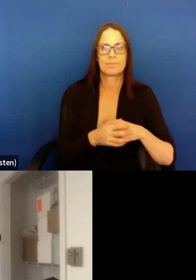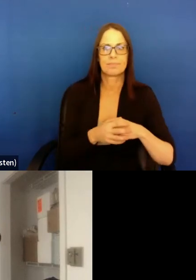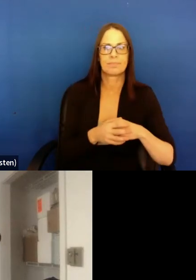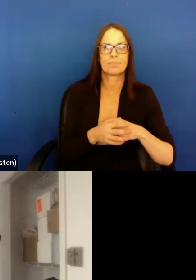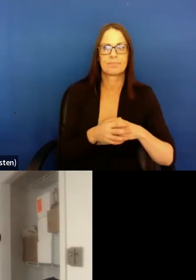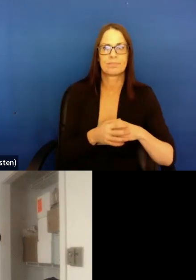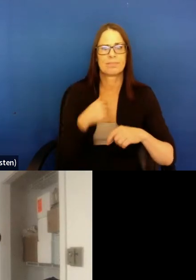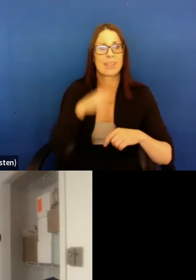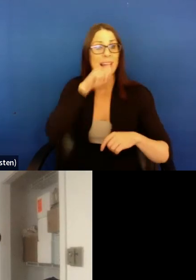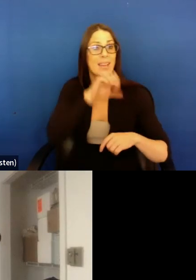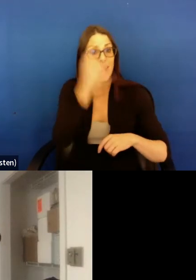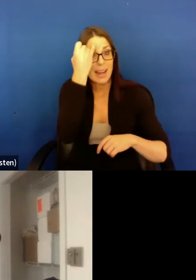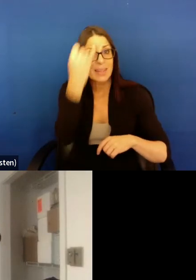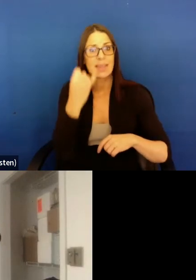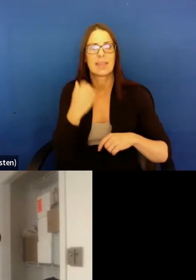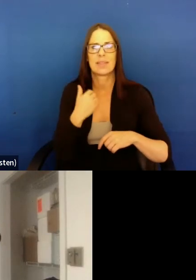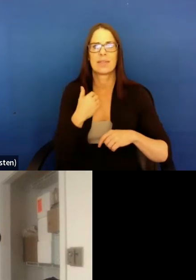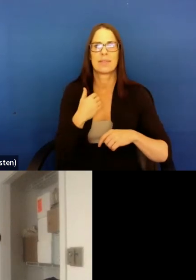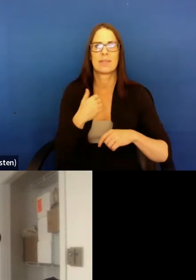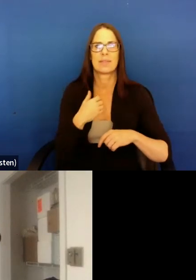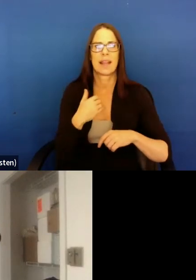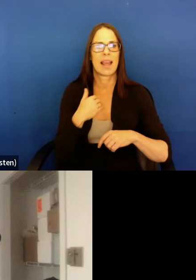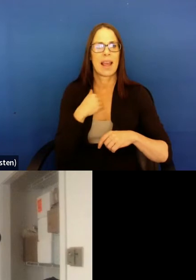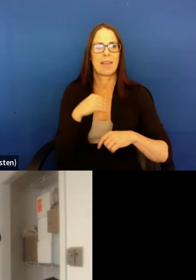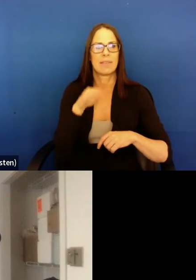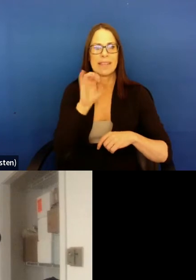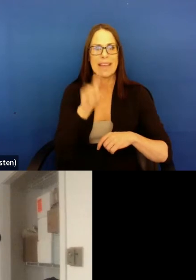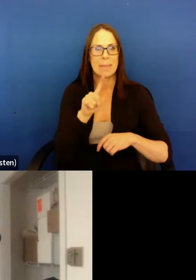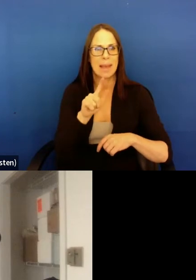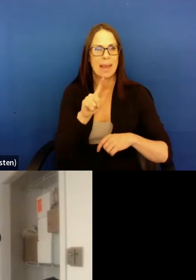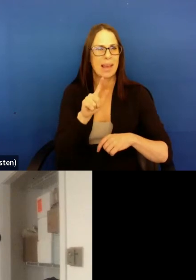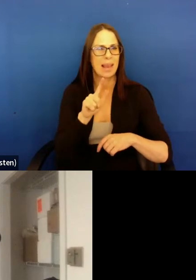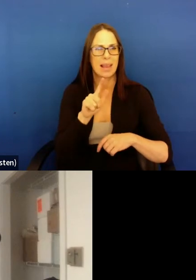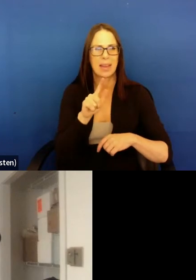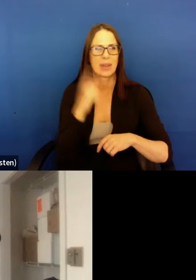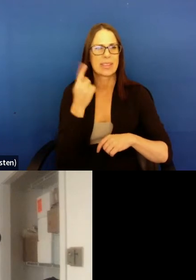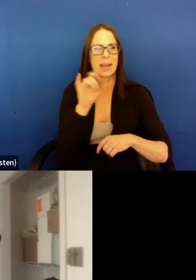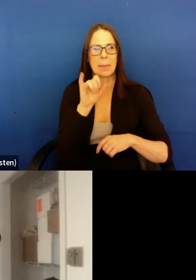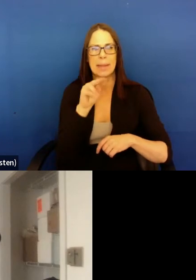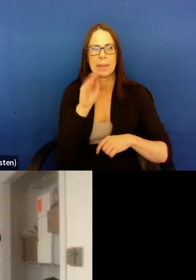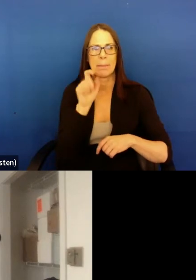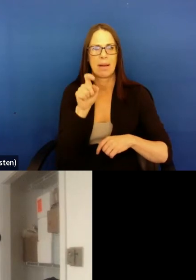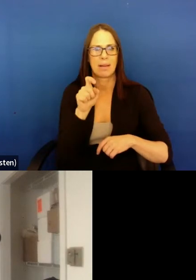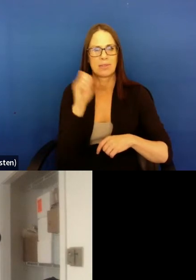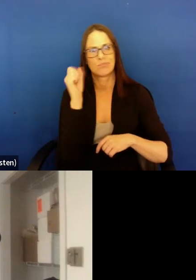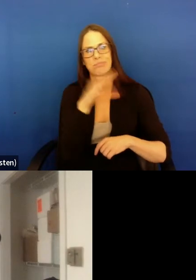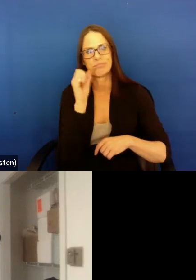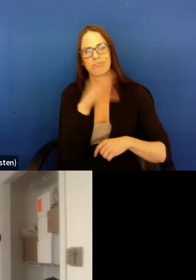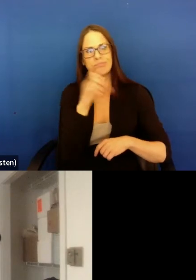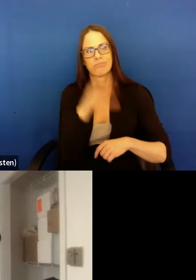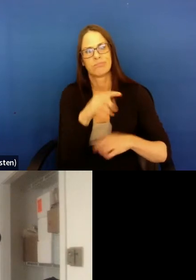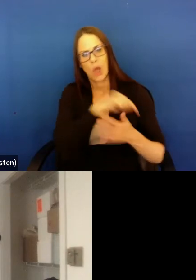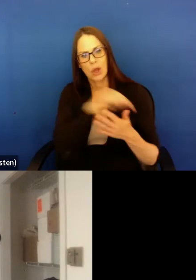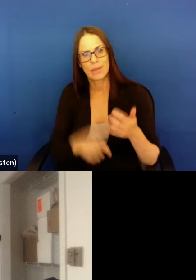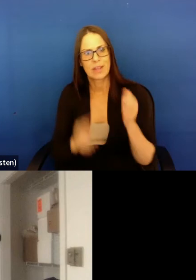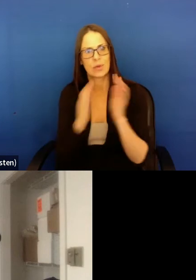I love the idea of having an email address or some kind of inbox where all of these requests,